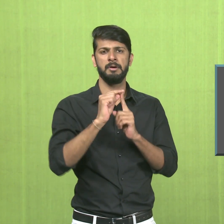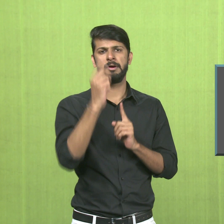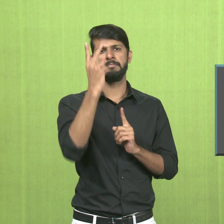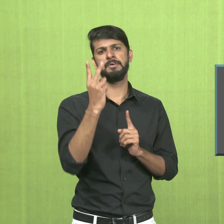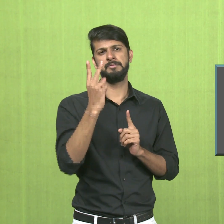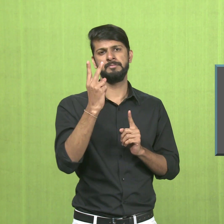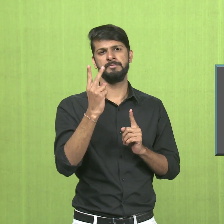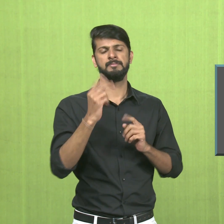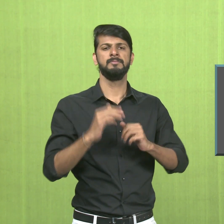Part 2.